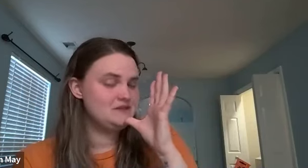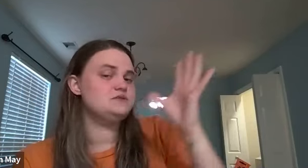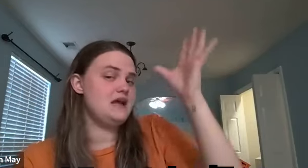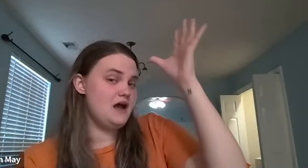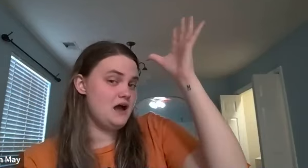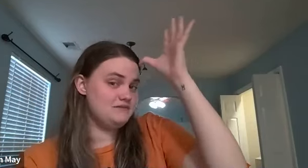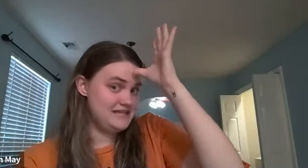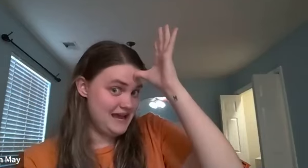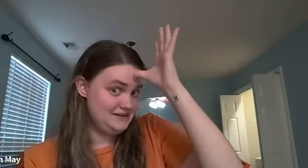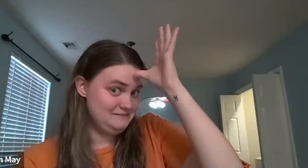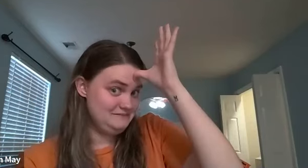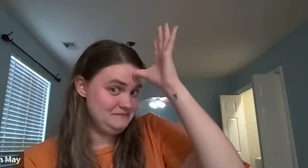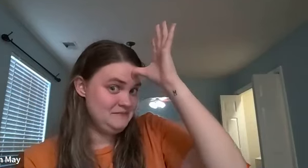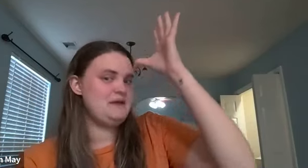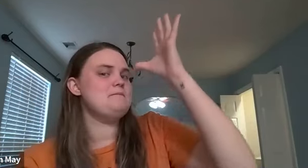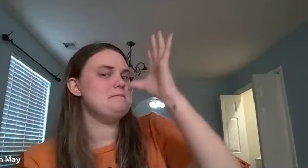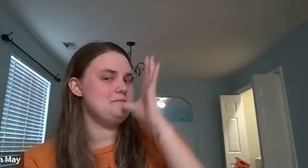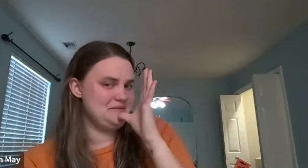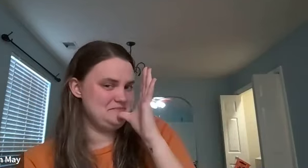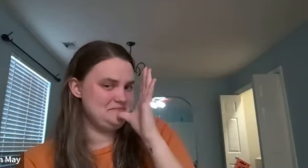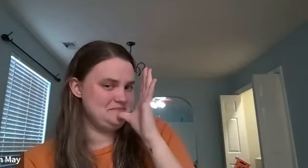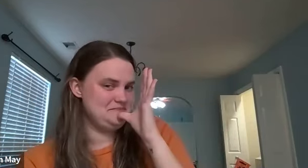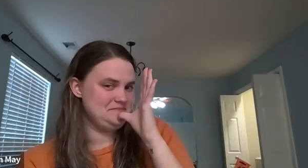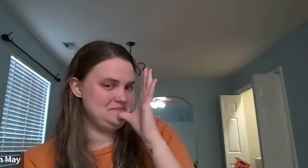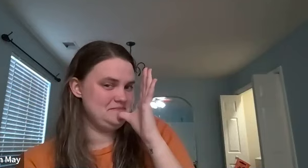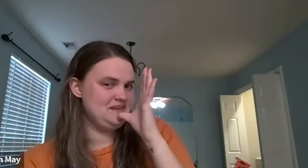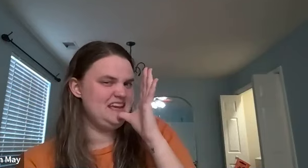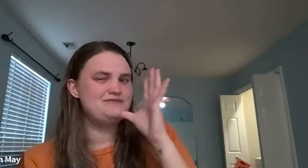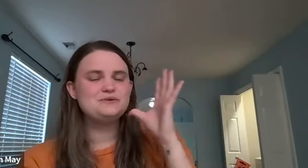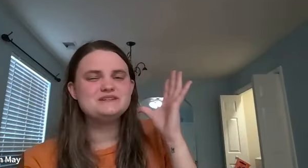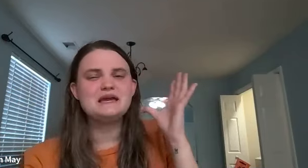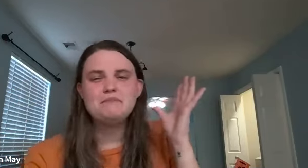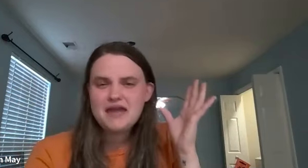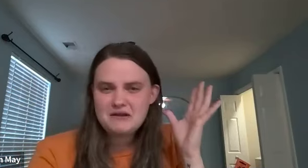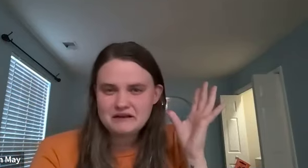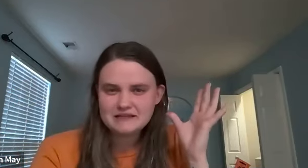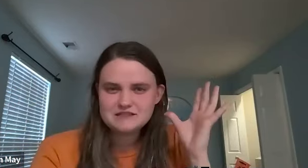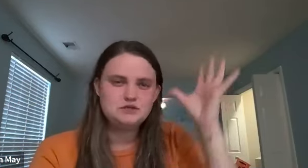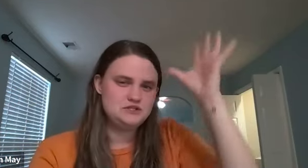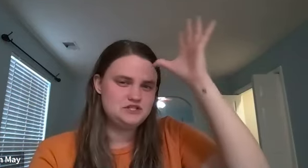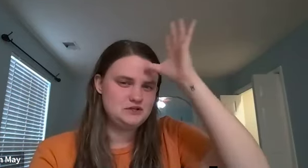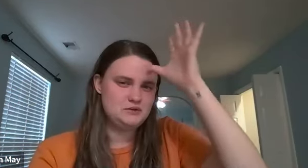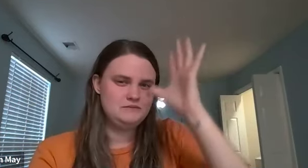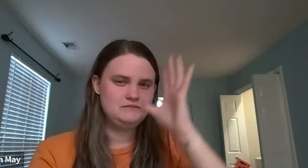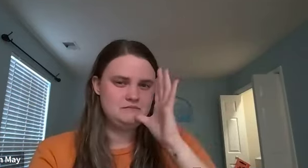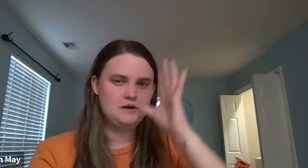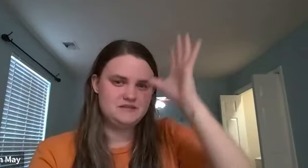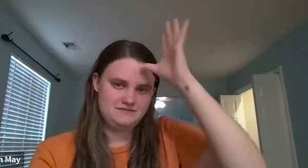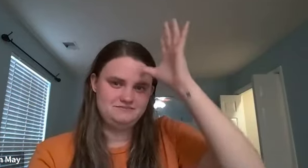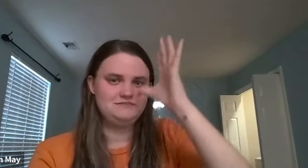So we have dad, mom. If you were to say parents, you would just do mom, dad, like